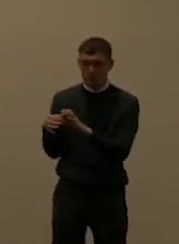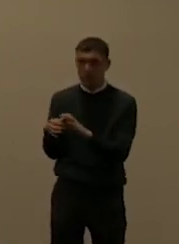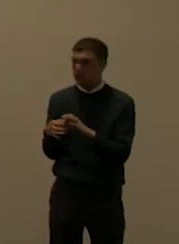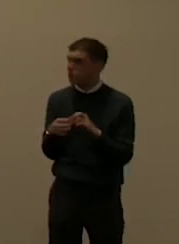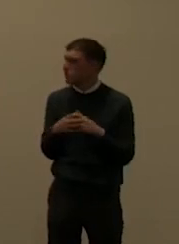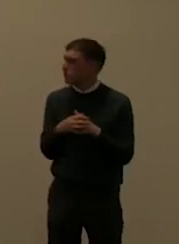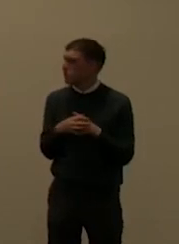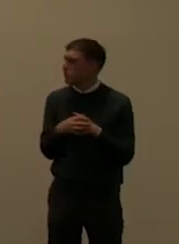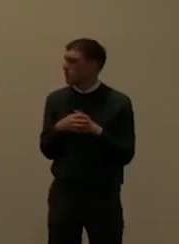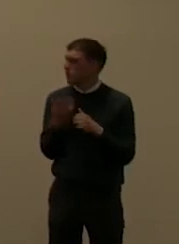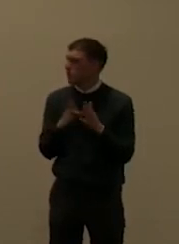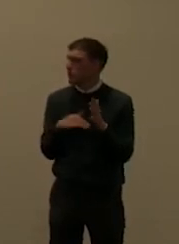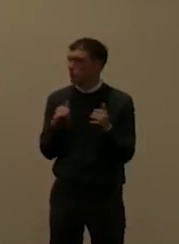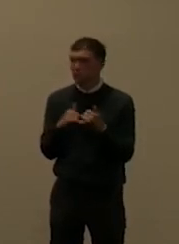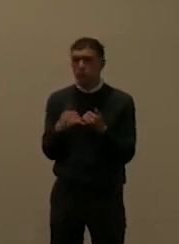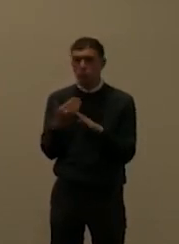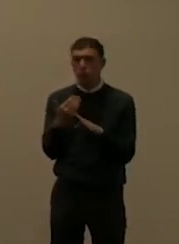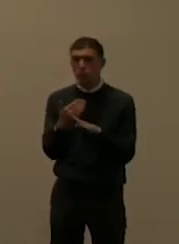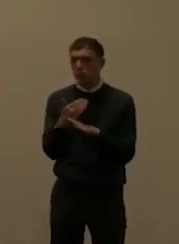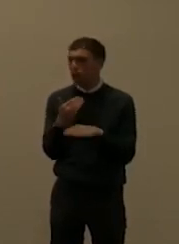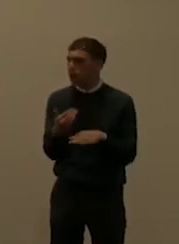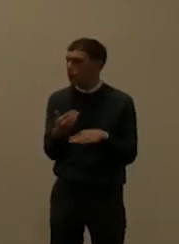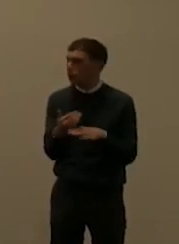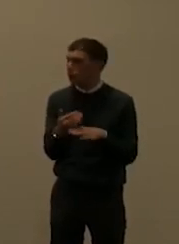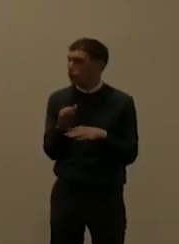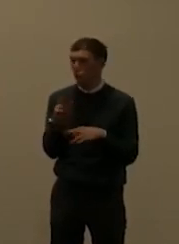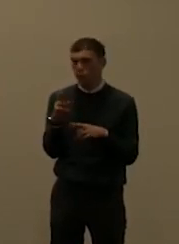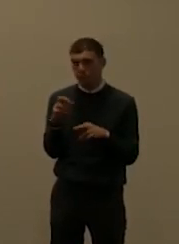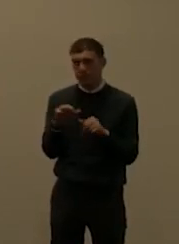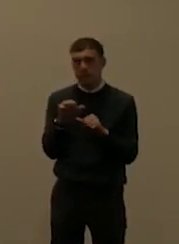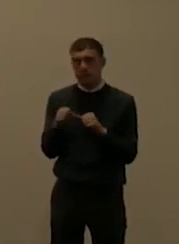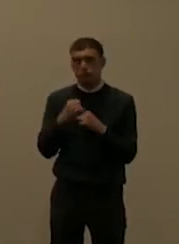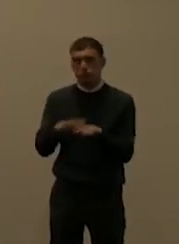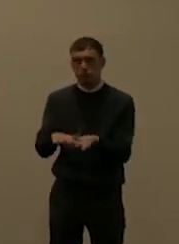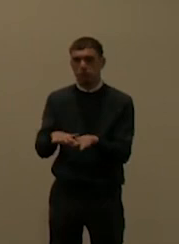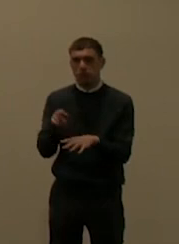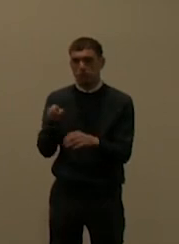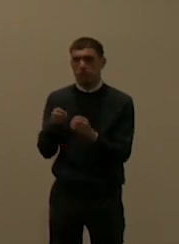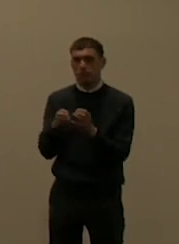yeah. But Microsoft is working on this. So I hope in the next release Microsoft fixes this.